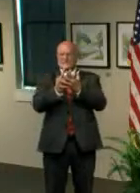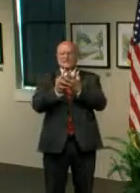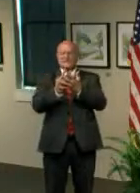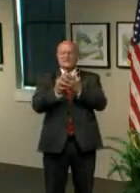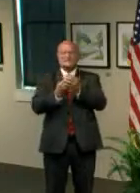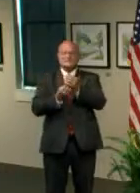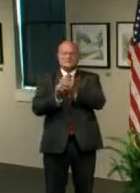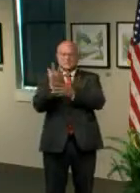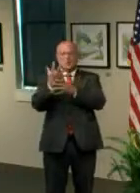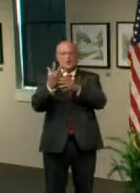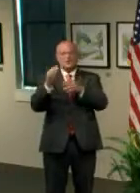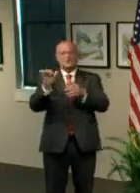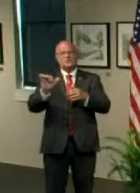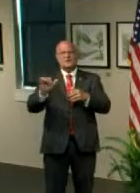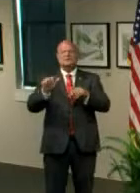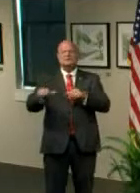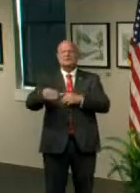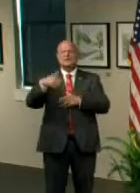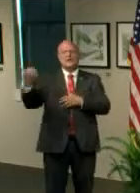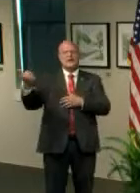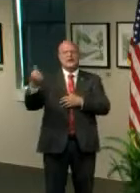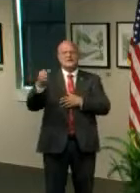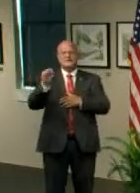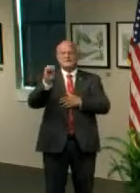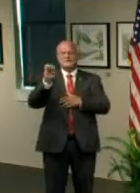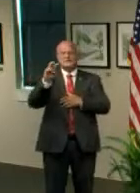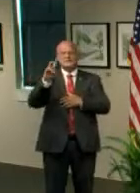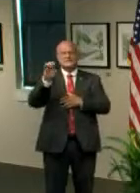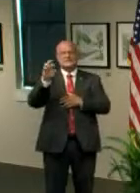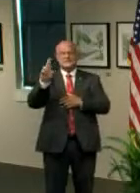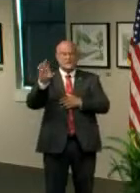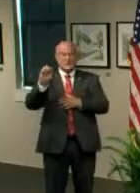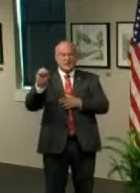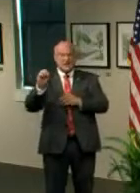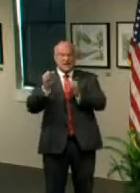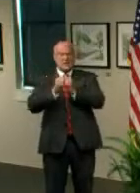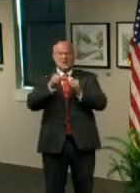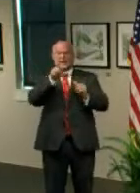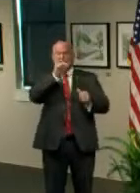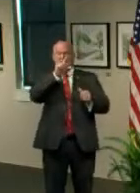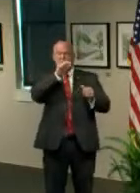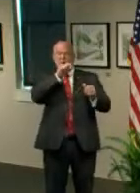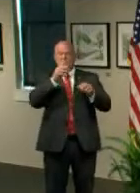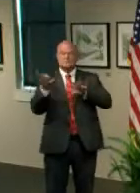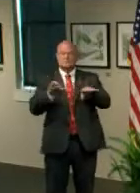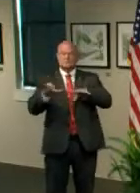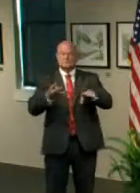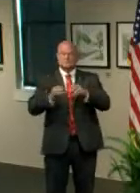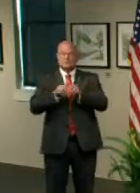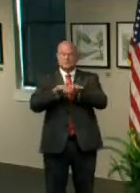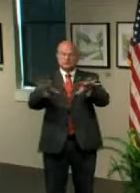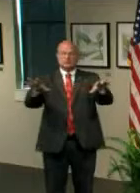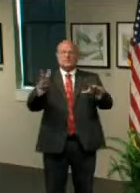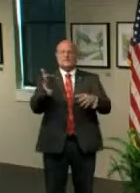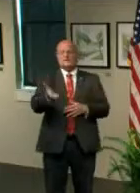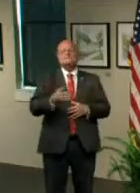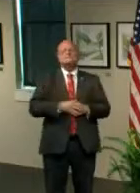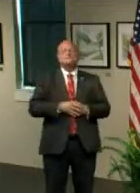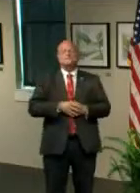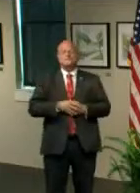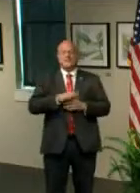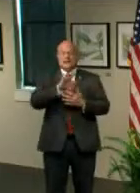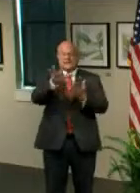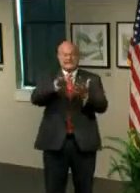in that area, as well as Sevier County with a poultry industry outbreak there.